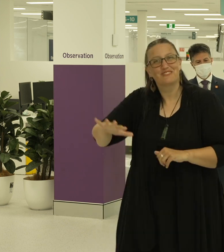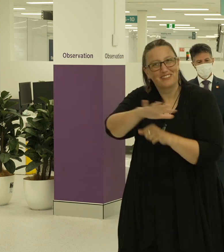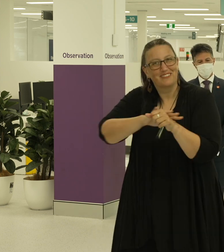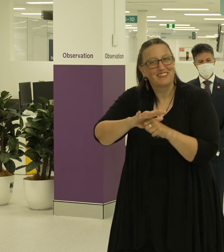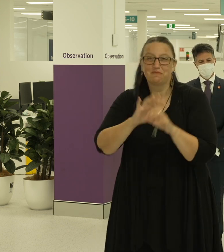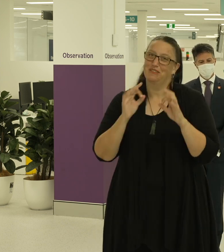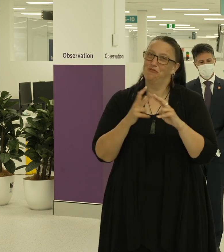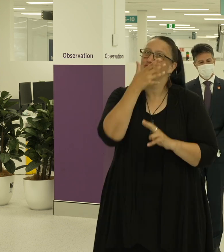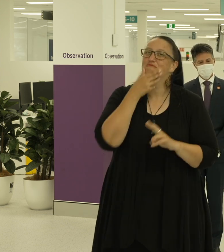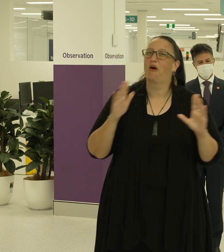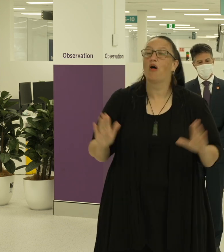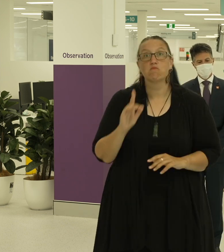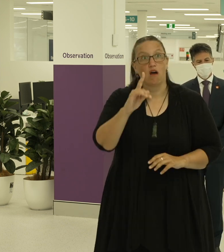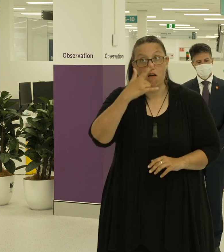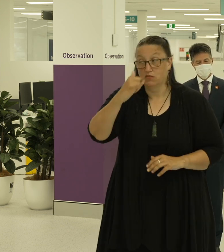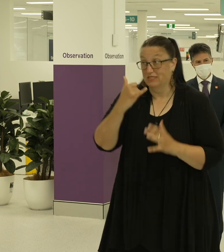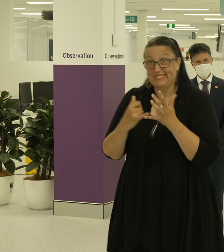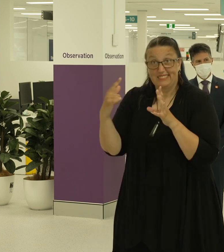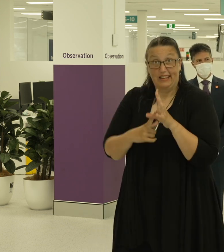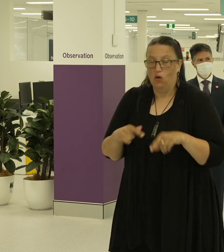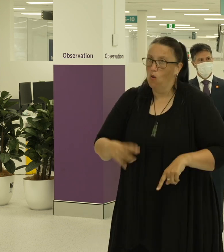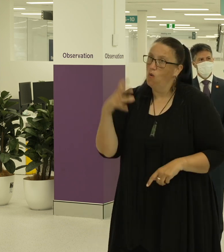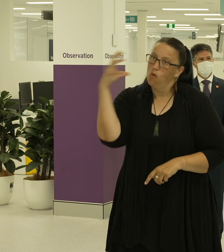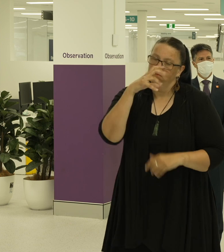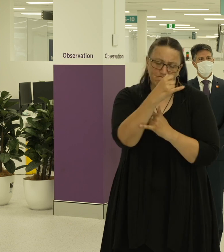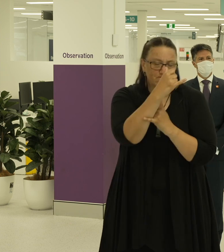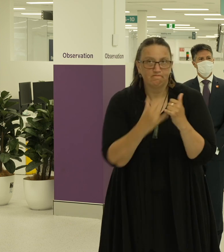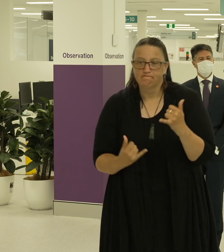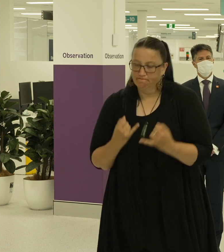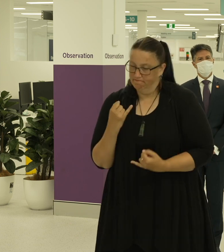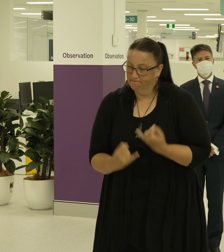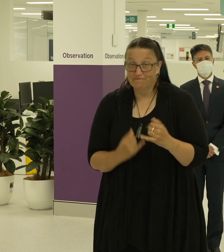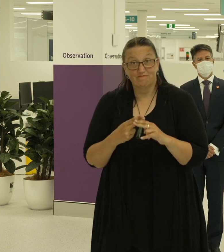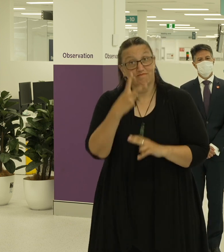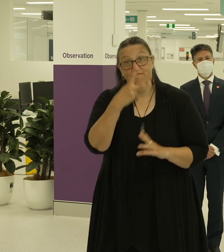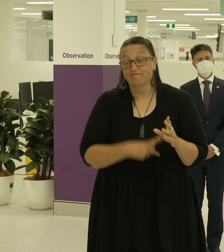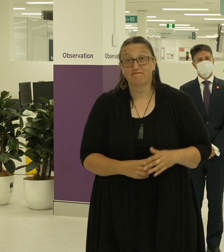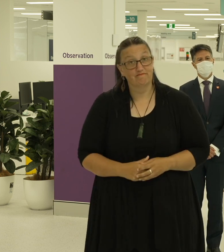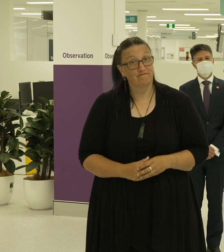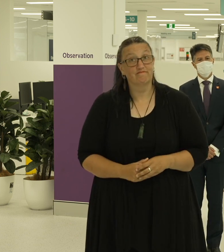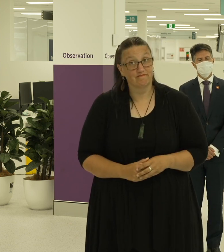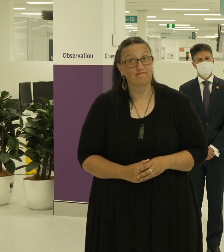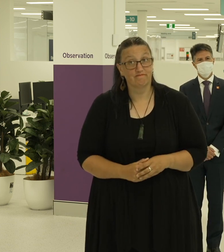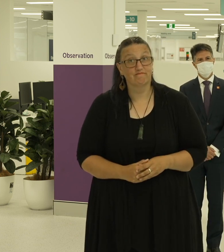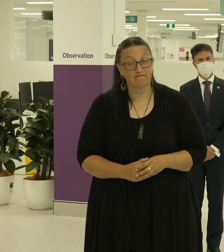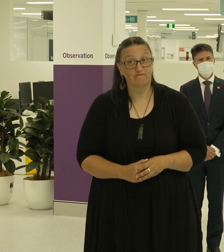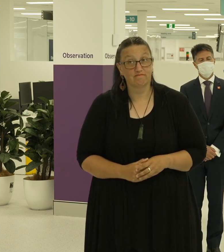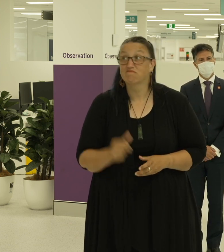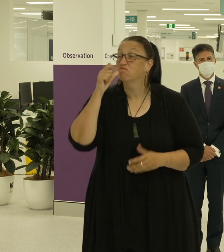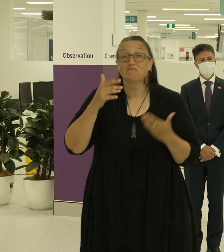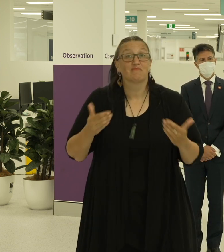now. Sydney's been doing it tough for 2 years. These vouchers will, I don't know, for families as well, as we're going into the school